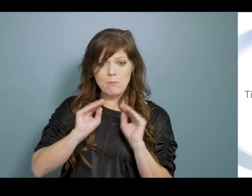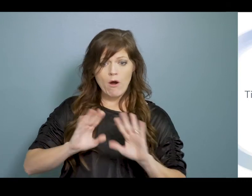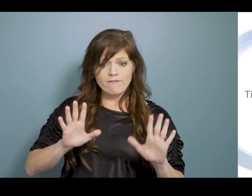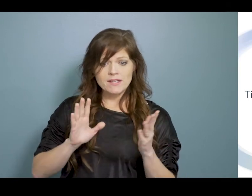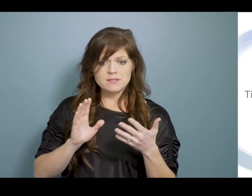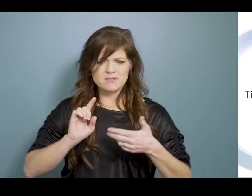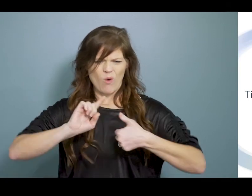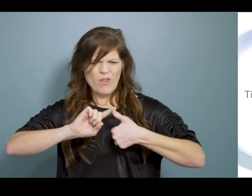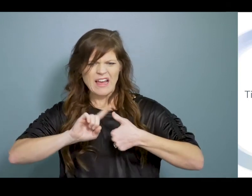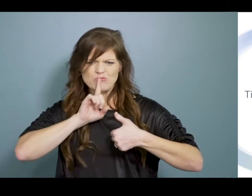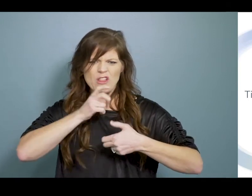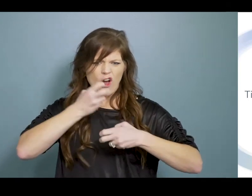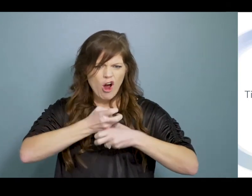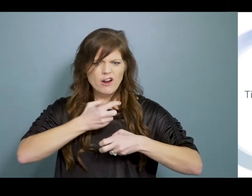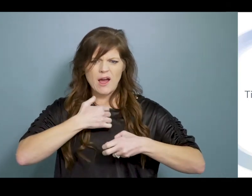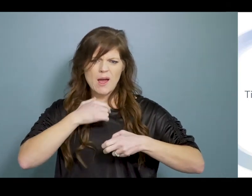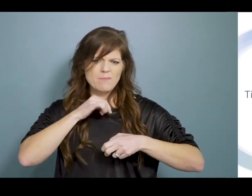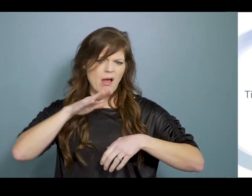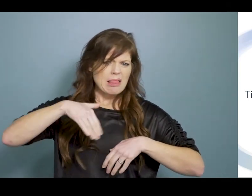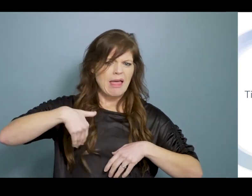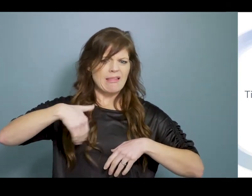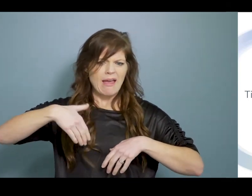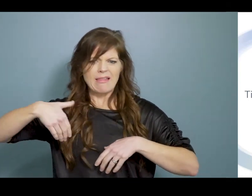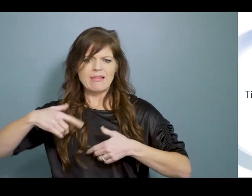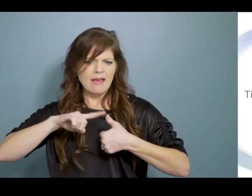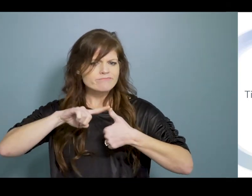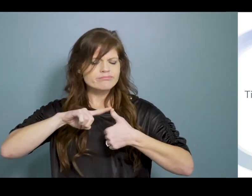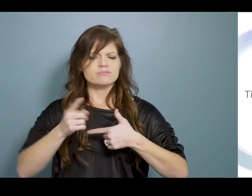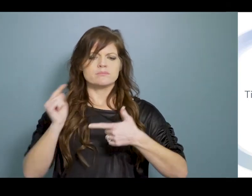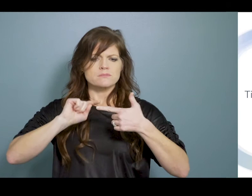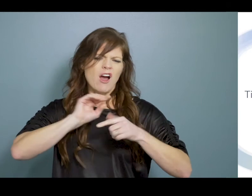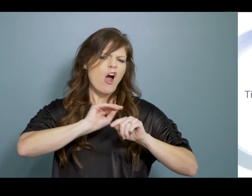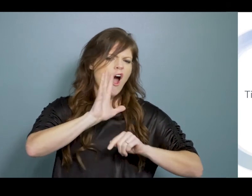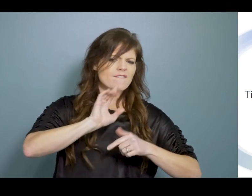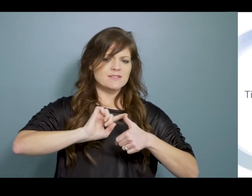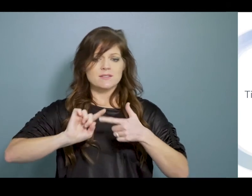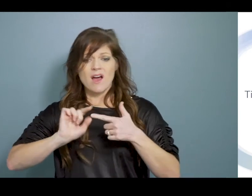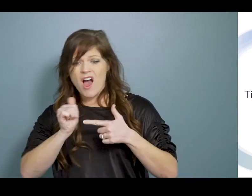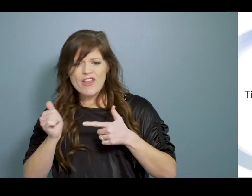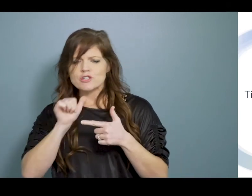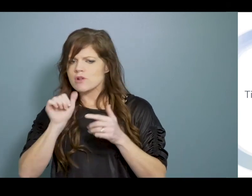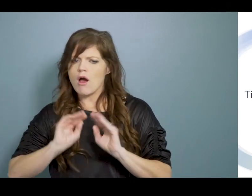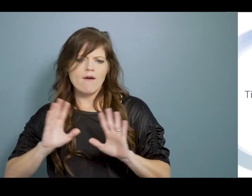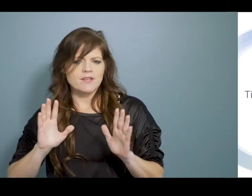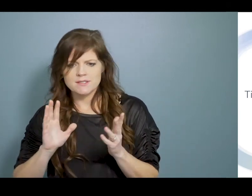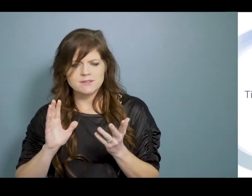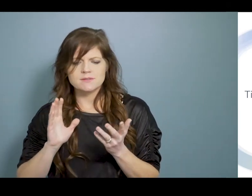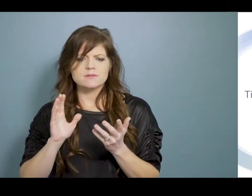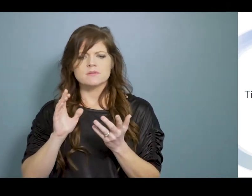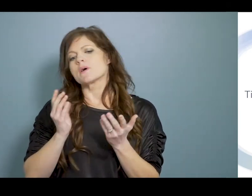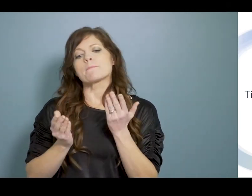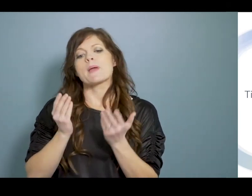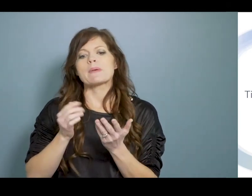obvious, but often those things are the things that kind of get left. So